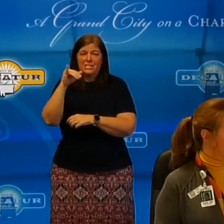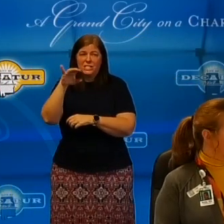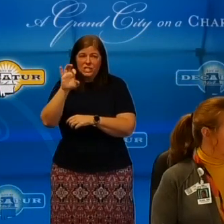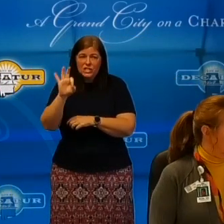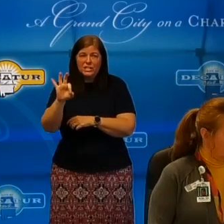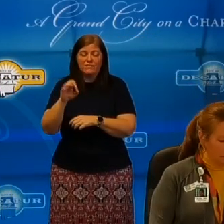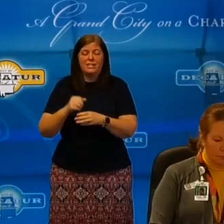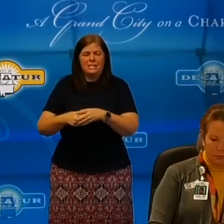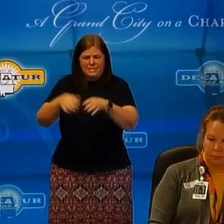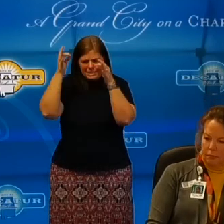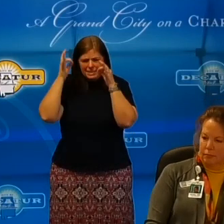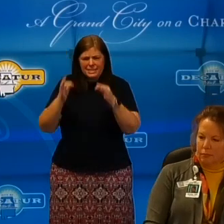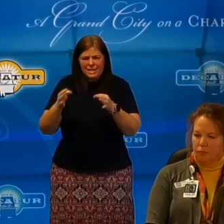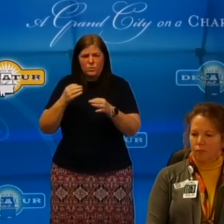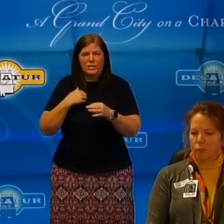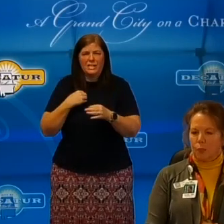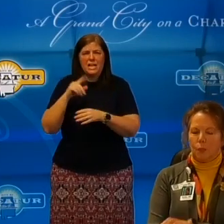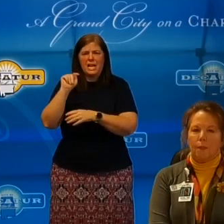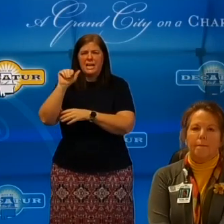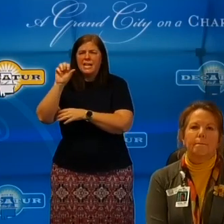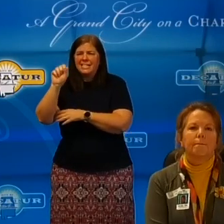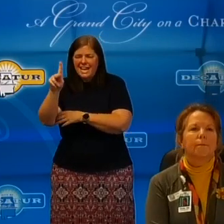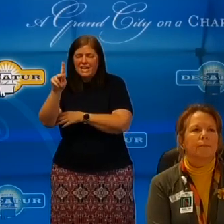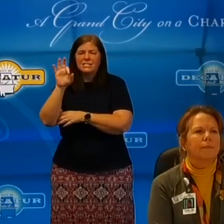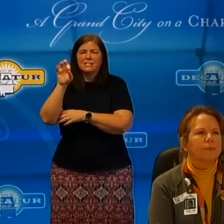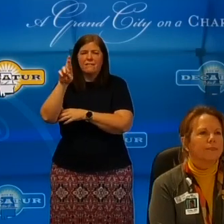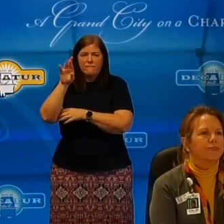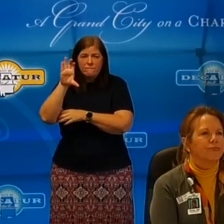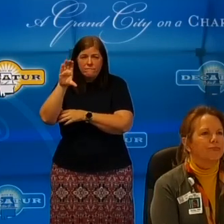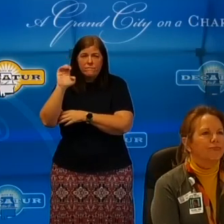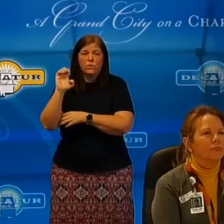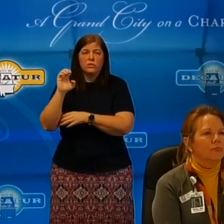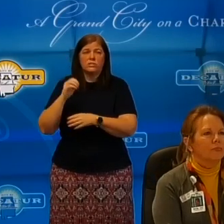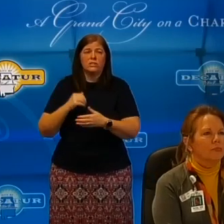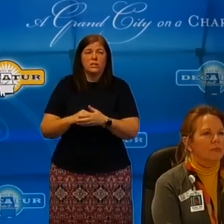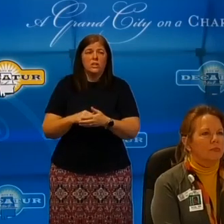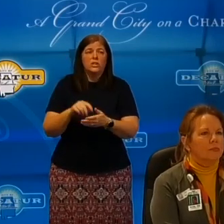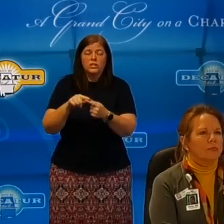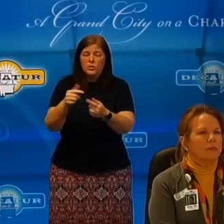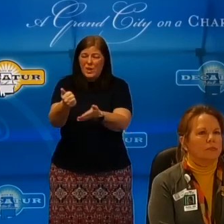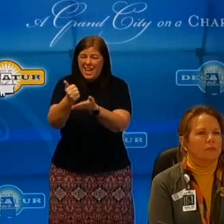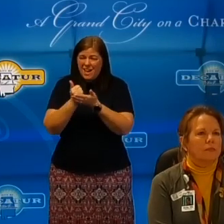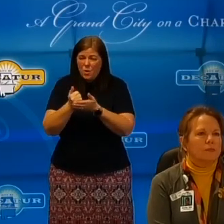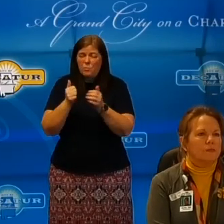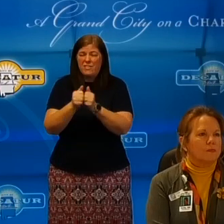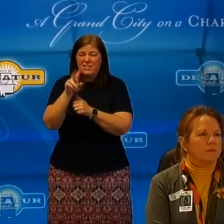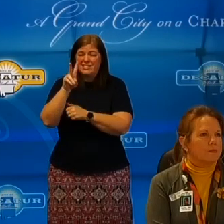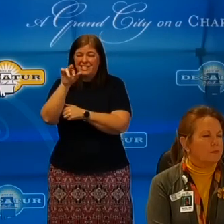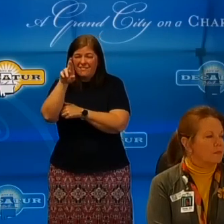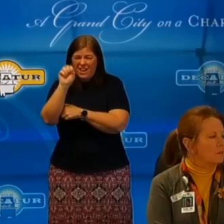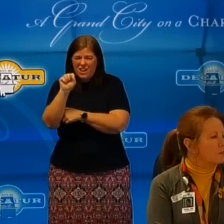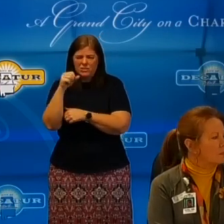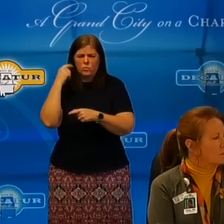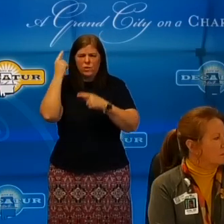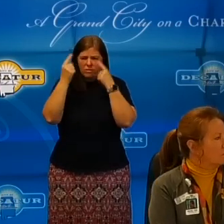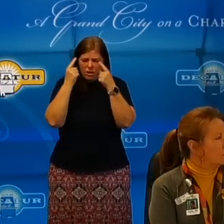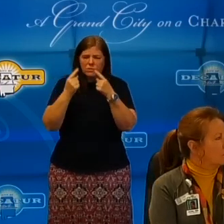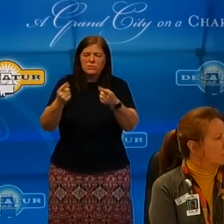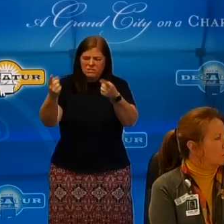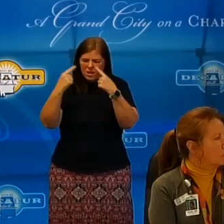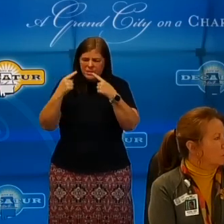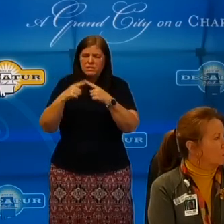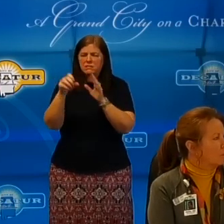decided we needed to have a task force to address this virus that seemed to be coming towards the United